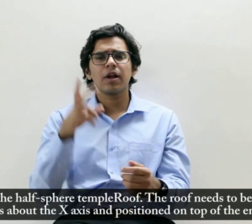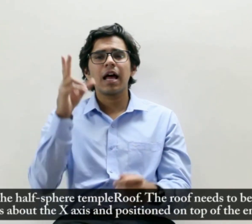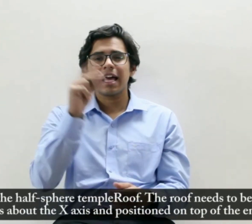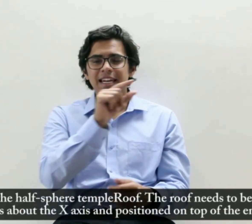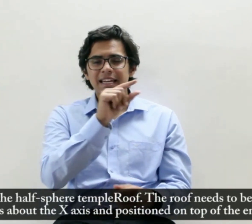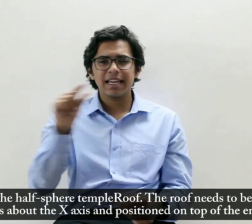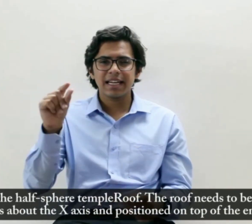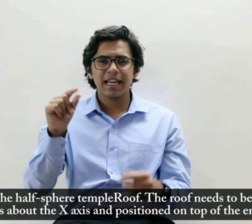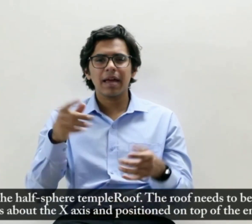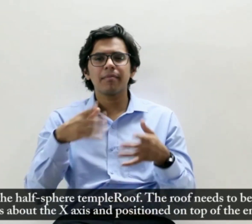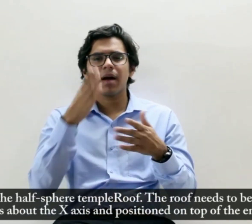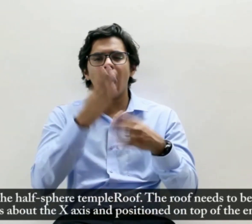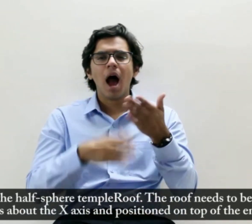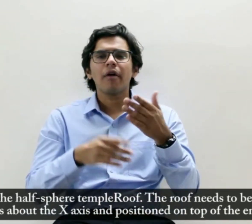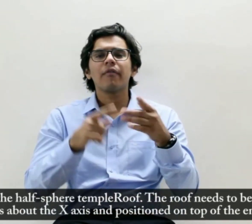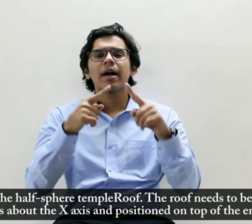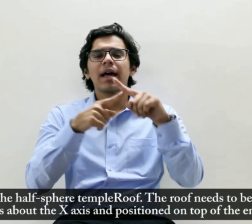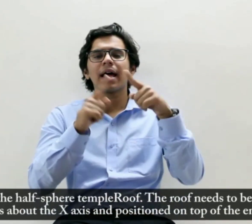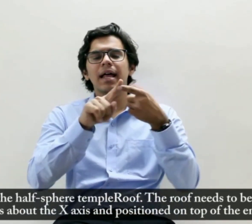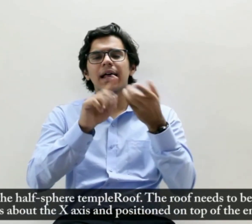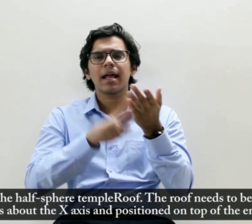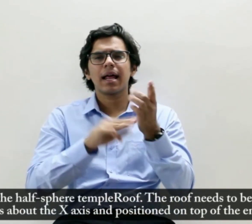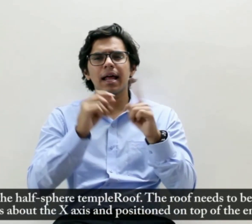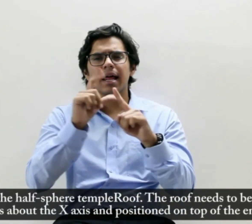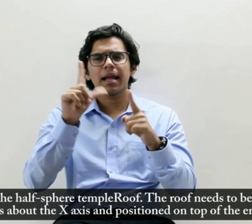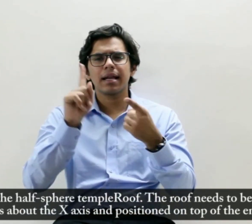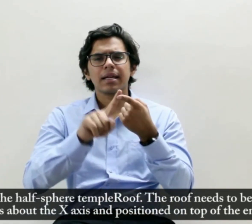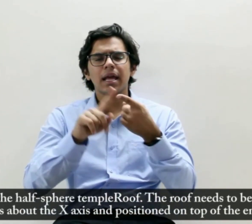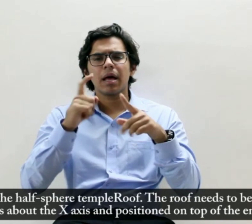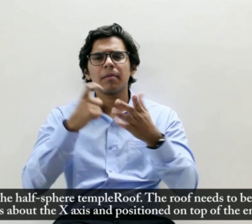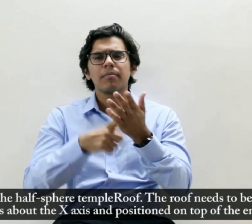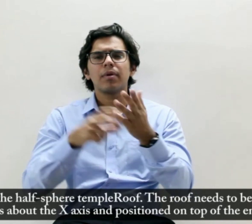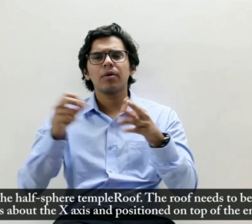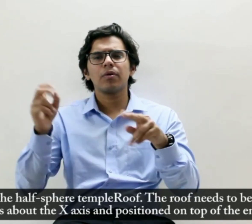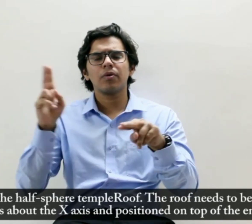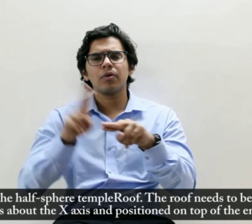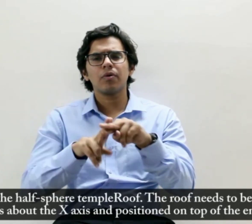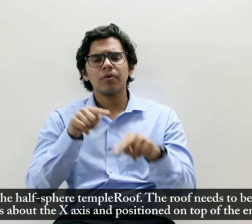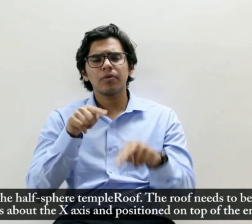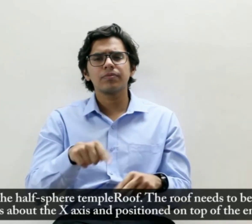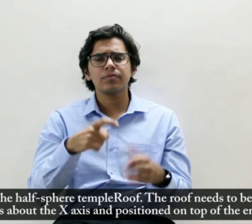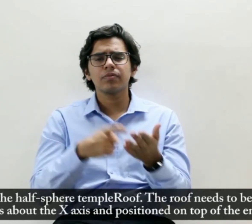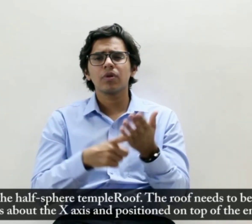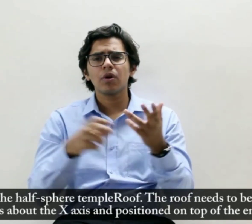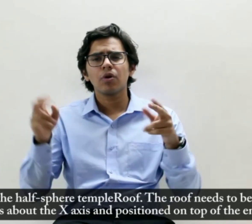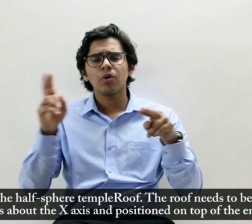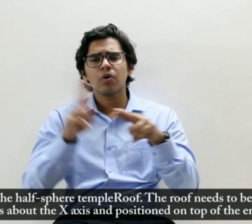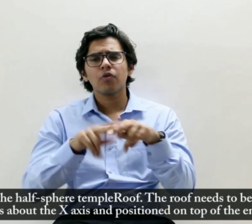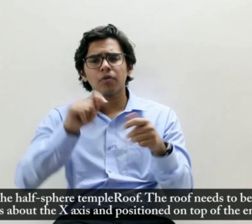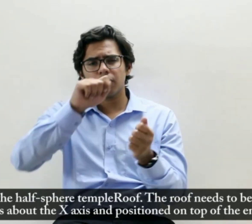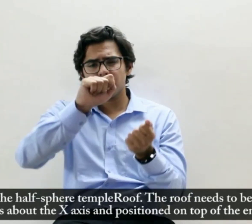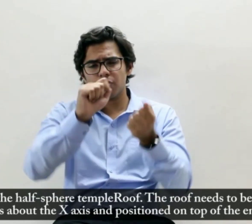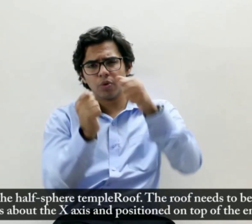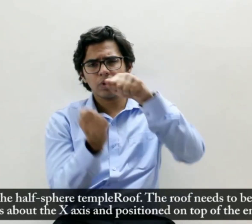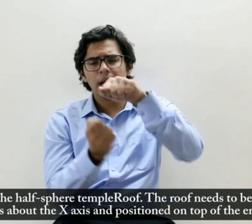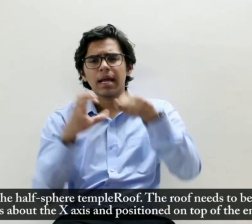Rename the half-spare temple roof. The roof needs to be rotated at 90 degrees about